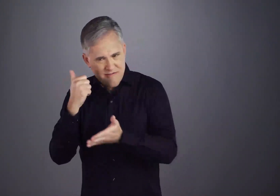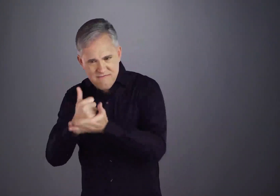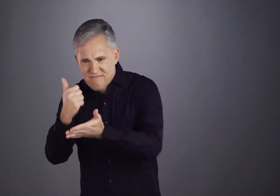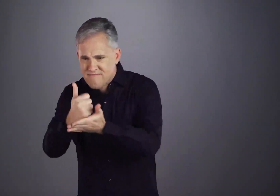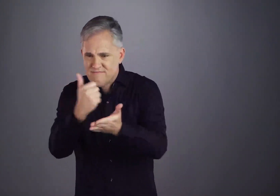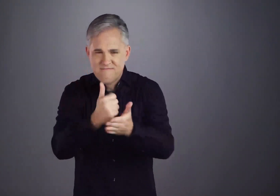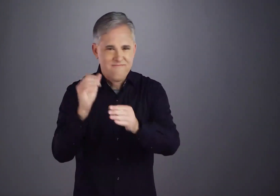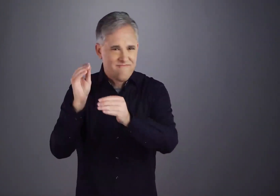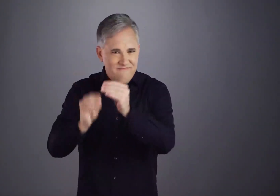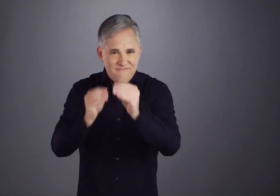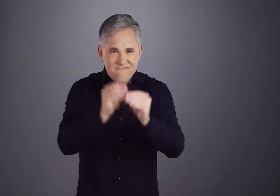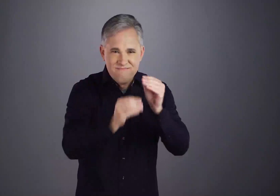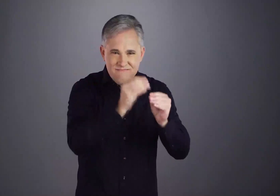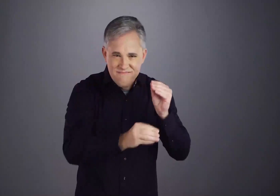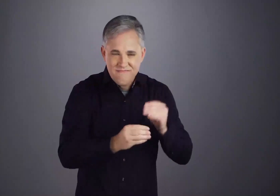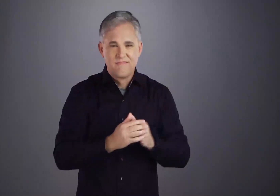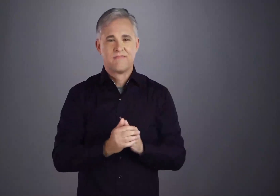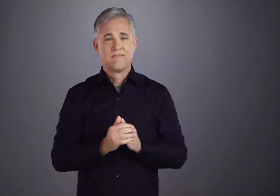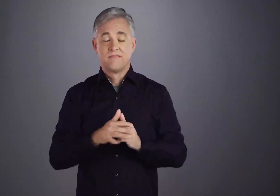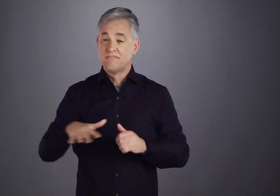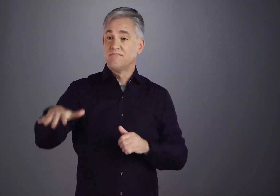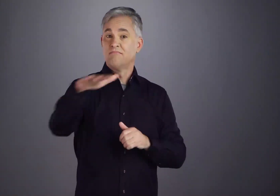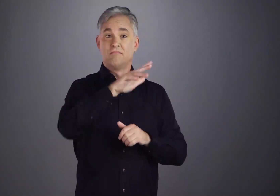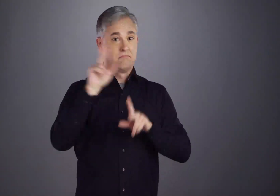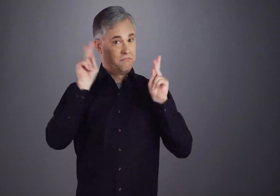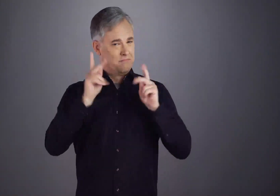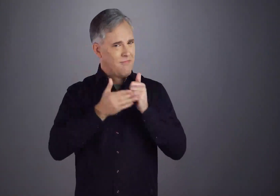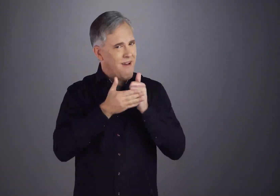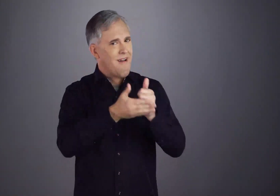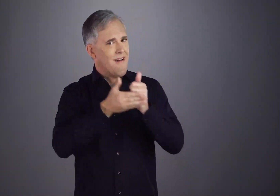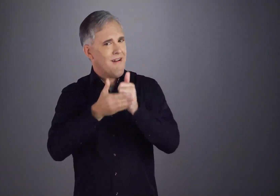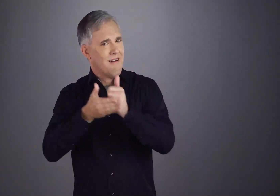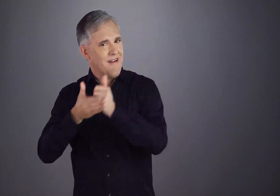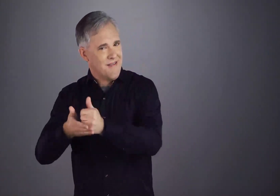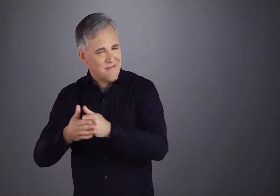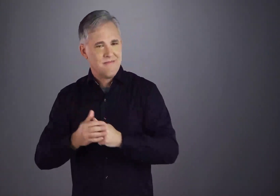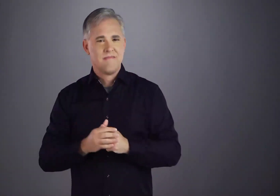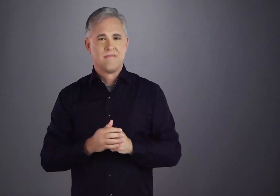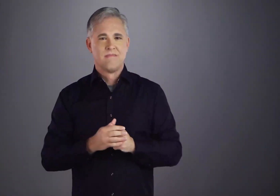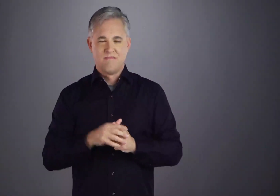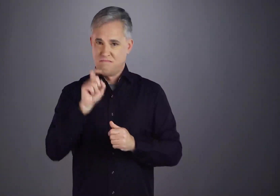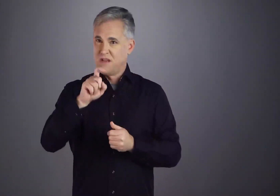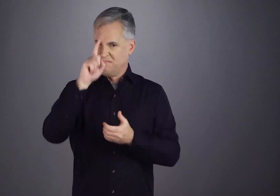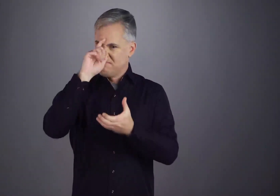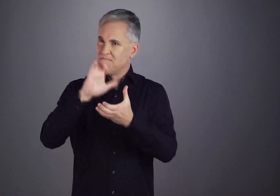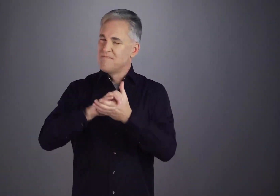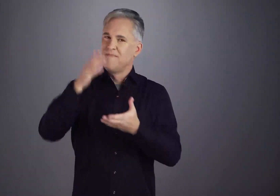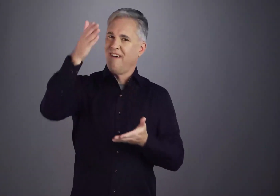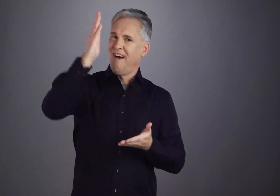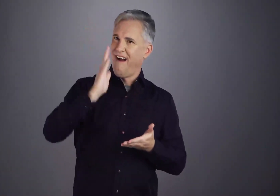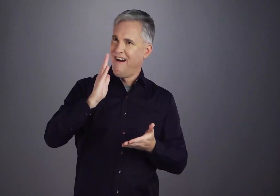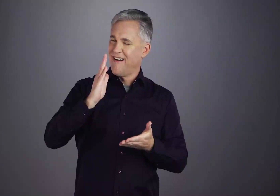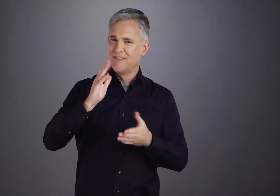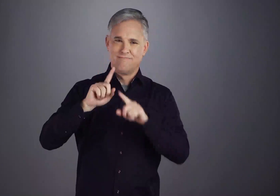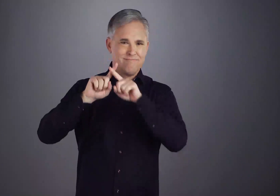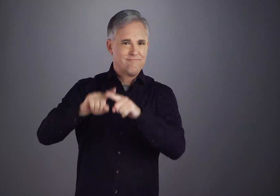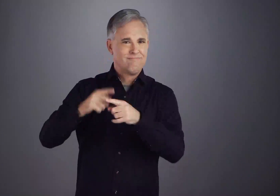personality defects, restitution to those harmed, helpfulness to others, and the necessity of belief in and dependence